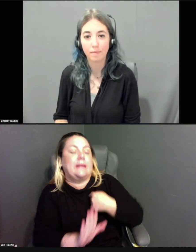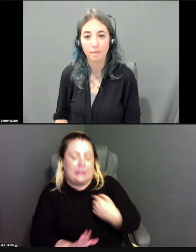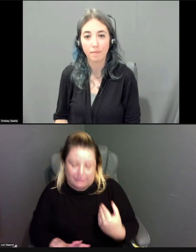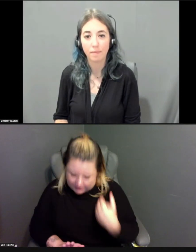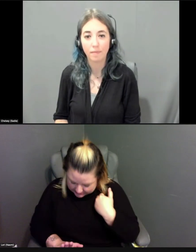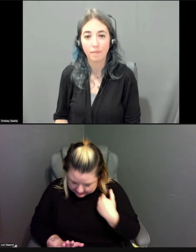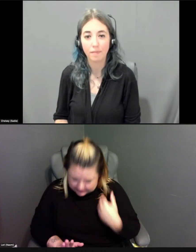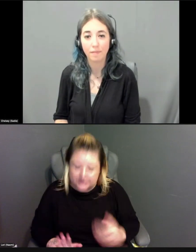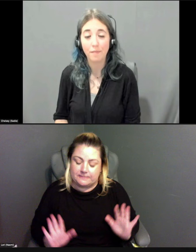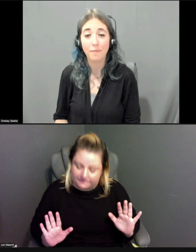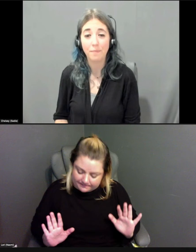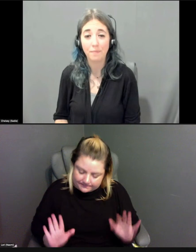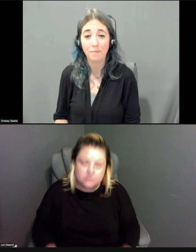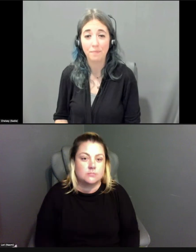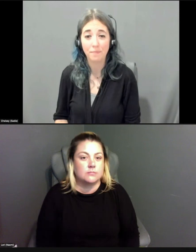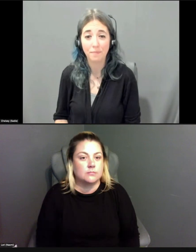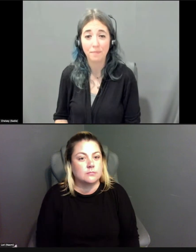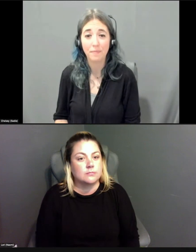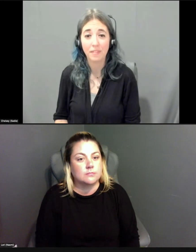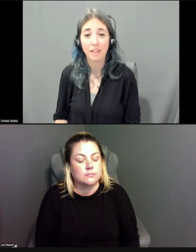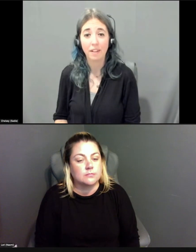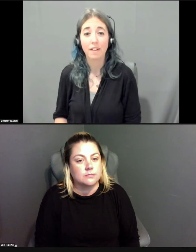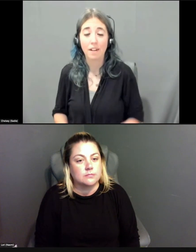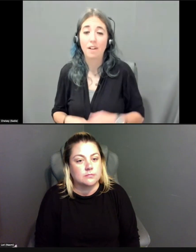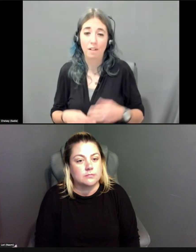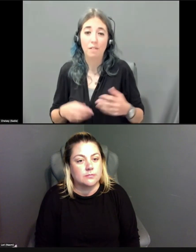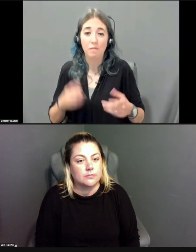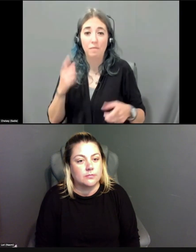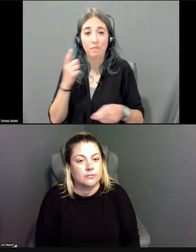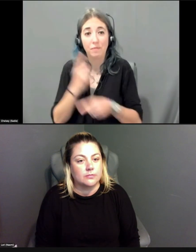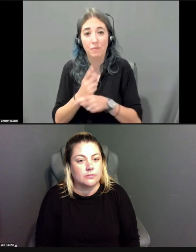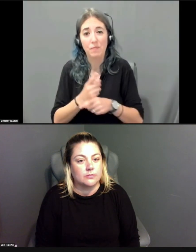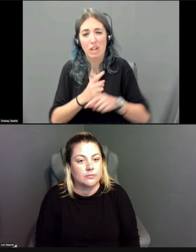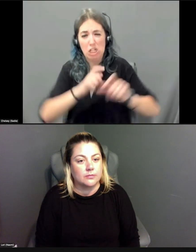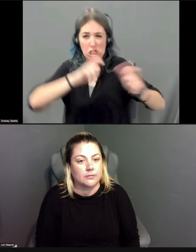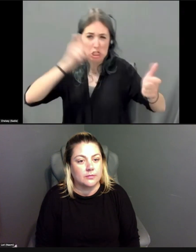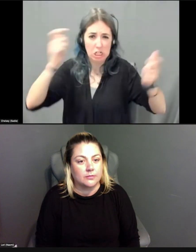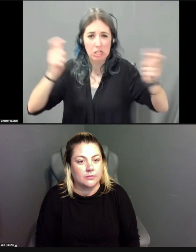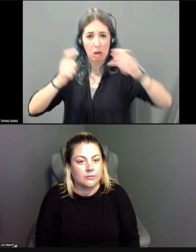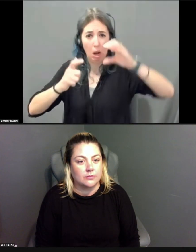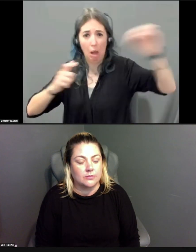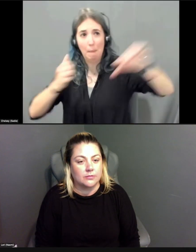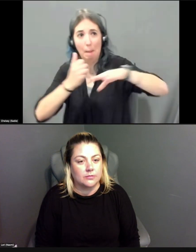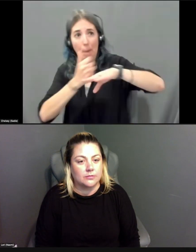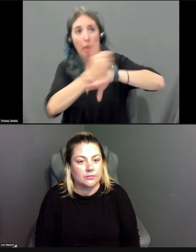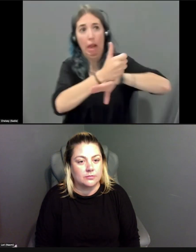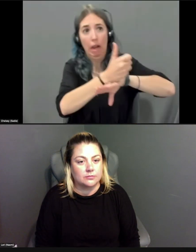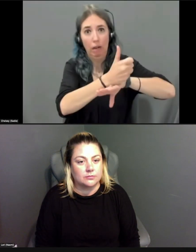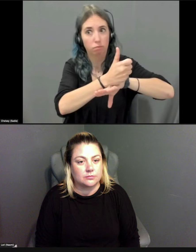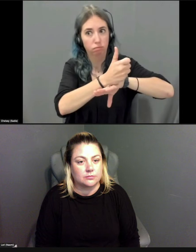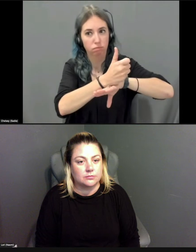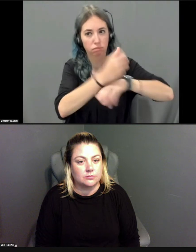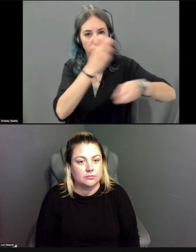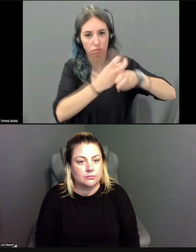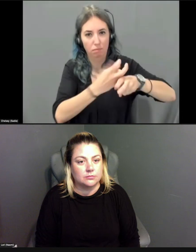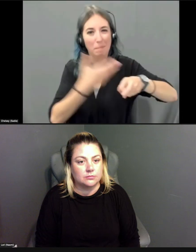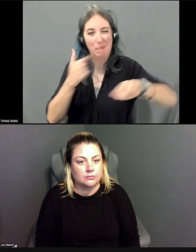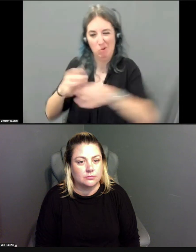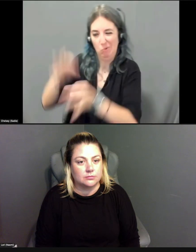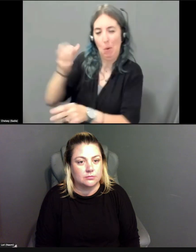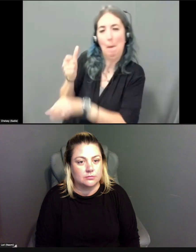than a CEO of a multi-billion-dollar company. Right, and like worse, not even the straw,